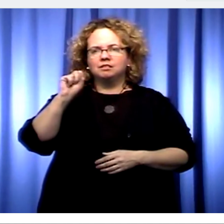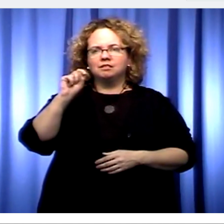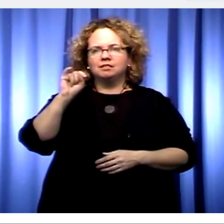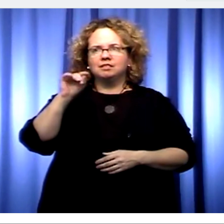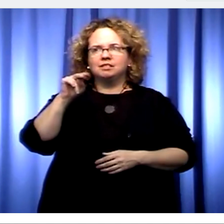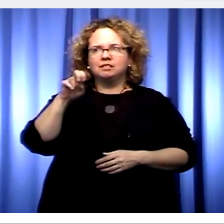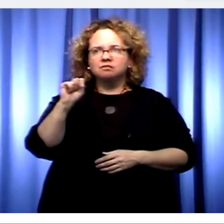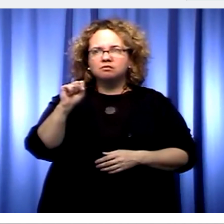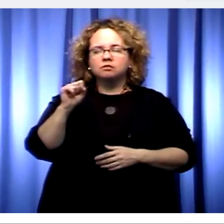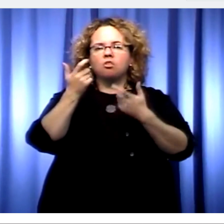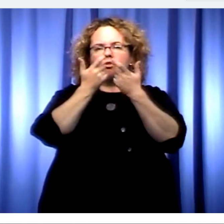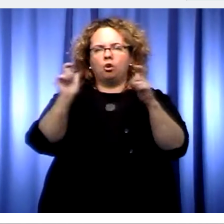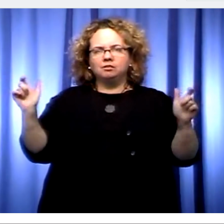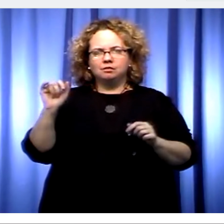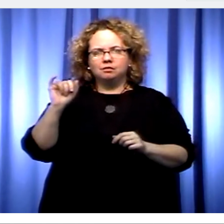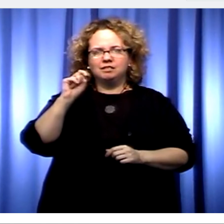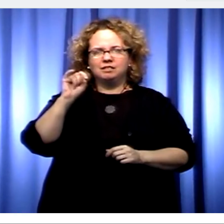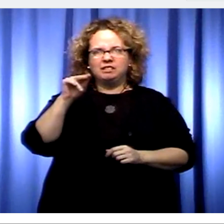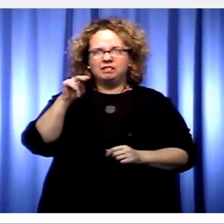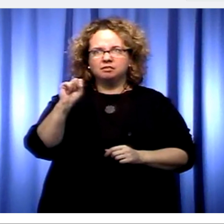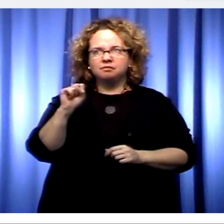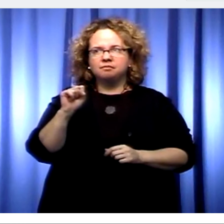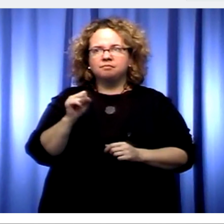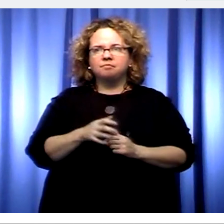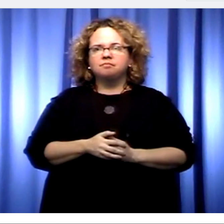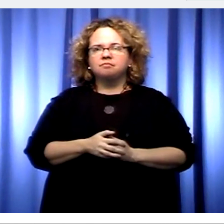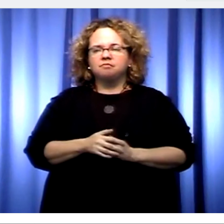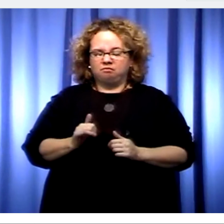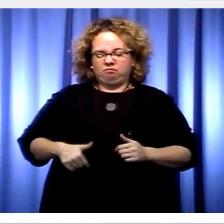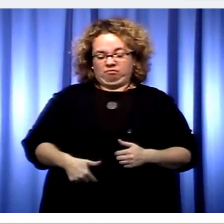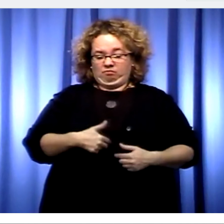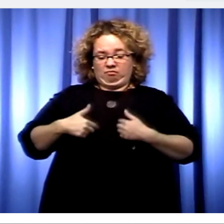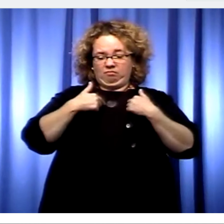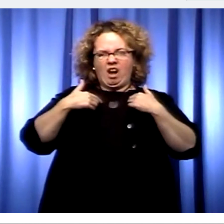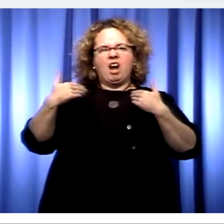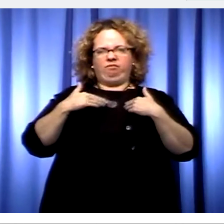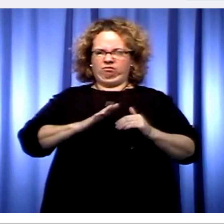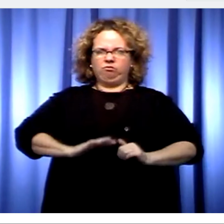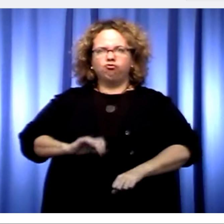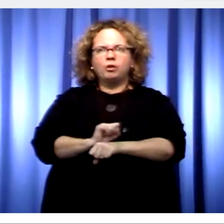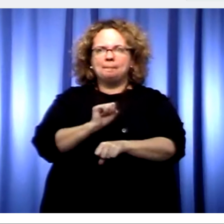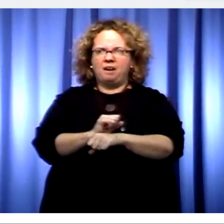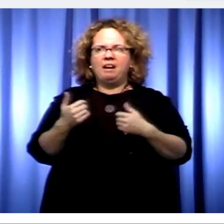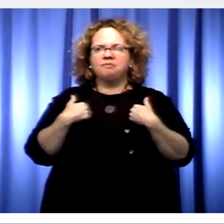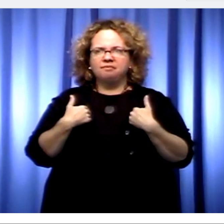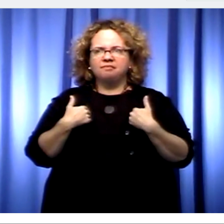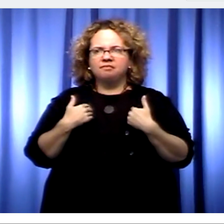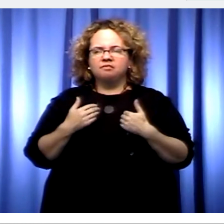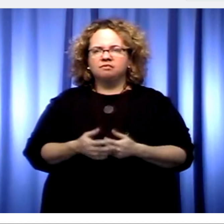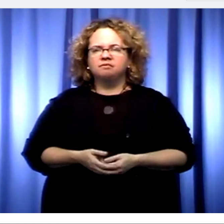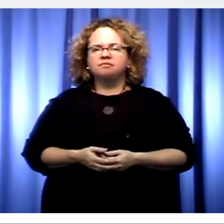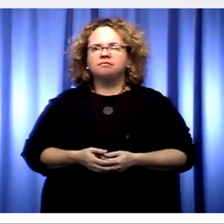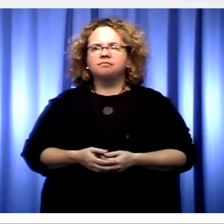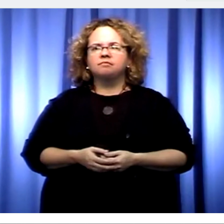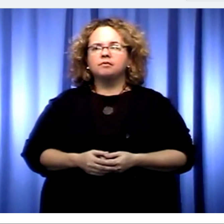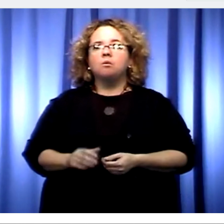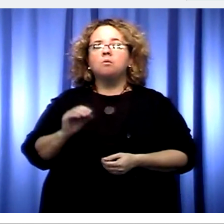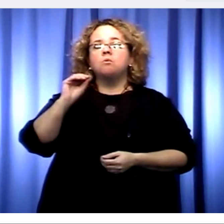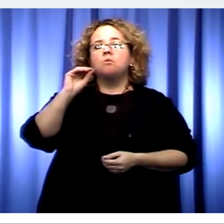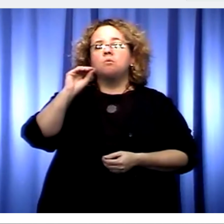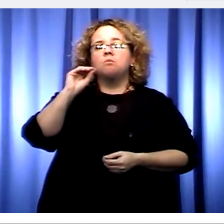liver. There's bigger portions of the digestion, like your mouth and your stomach and your intestines. But then there's